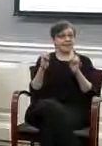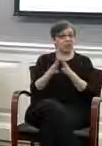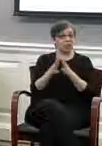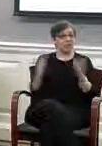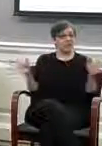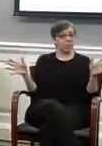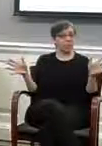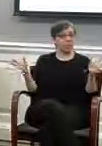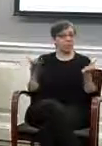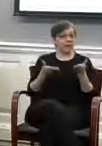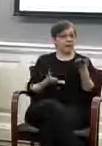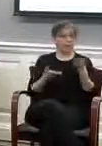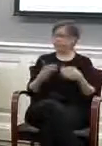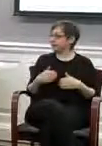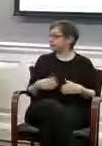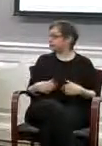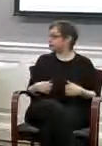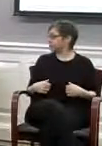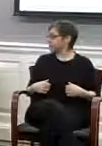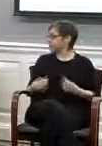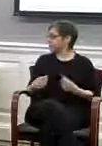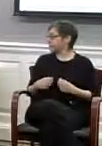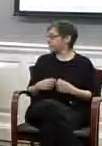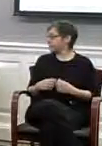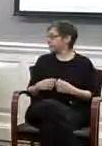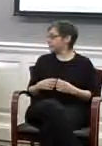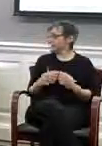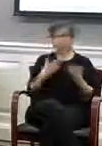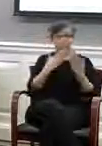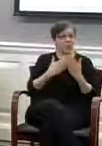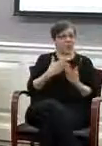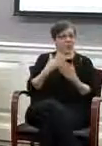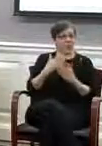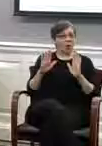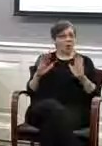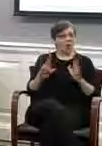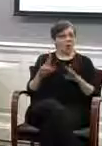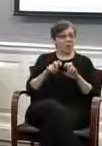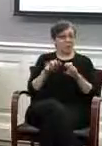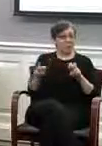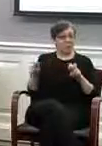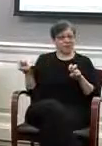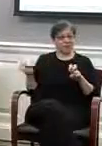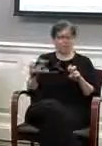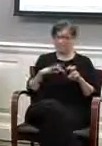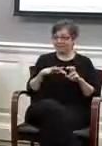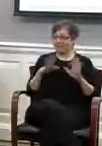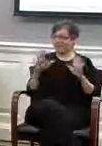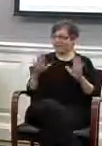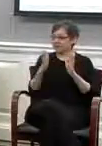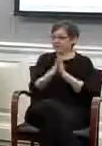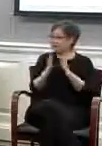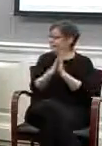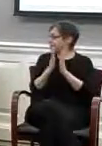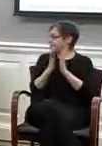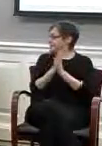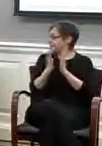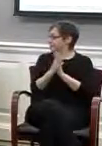universal question, I think, not just the country you vote for. I want to thank our wonderful panel for extremely stimulating thoughts.